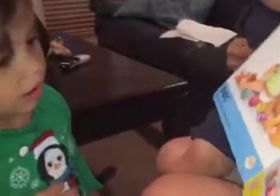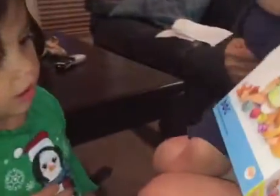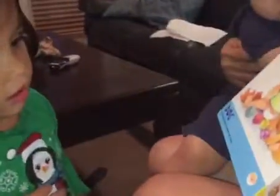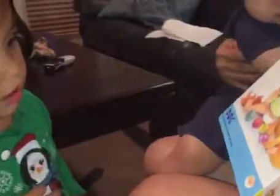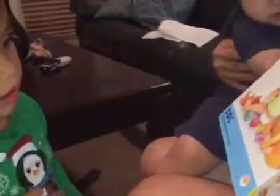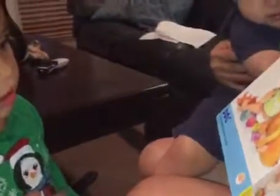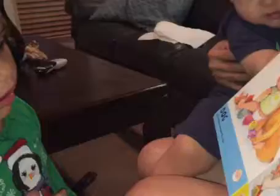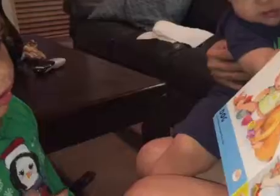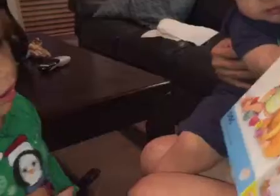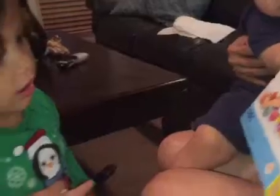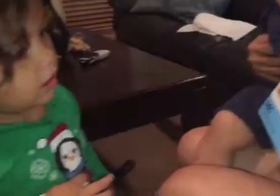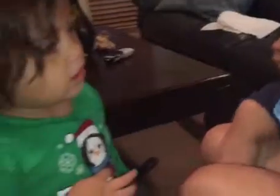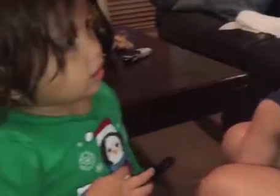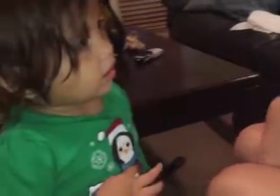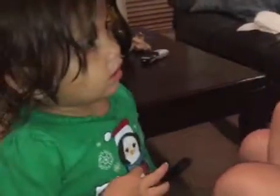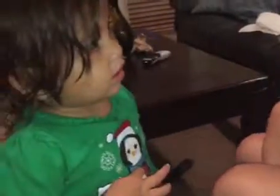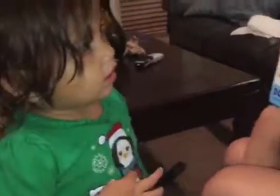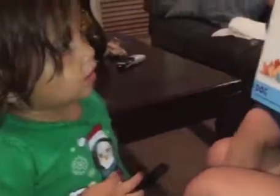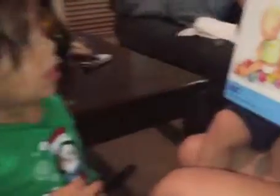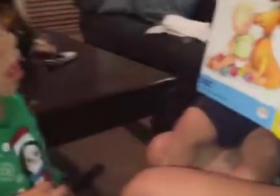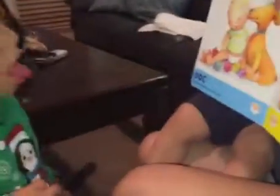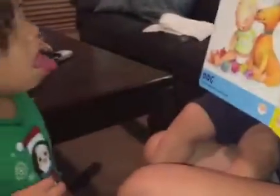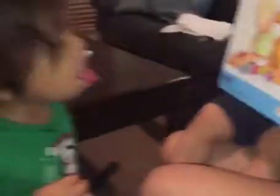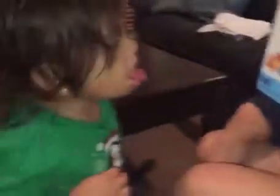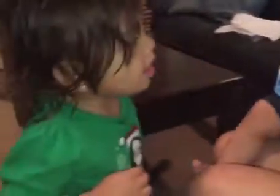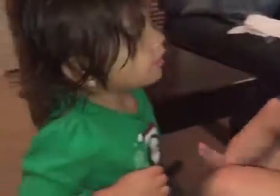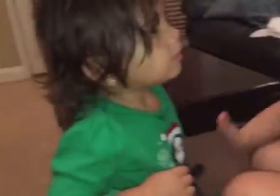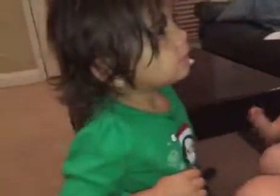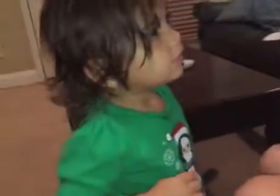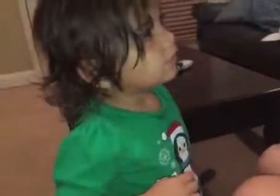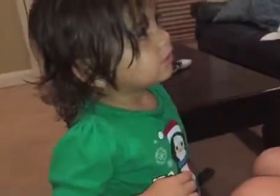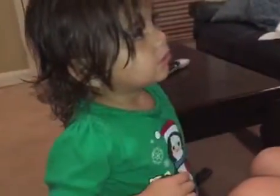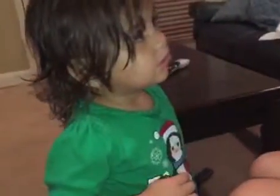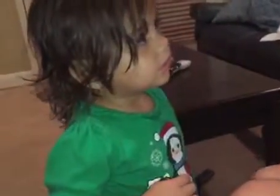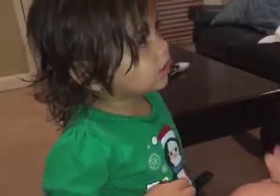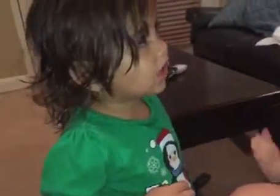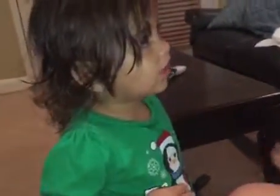then? Where's the cat? Oh, dog? Dog.